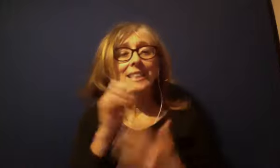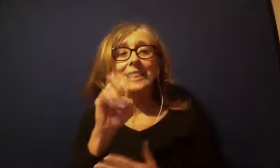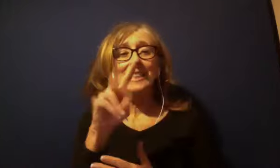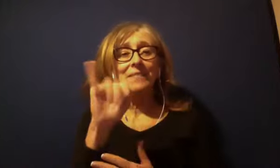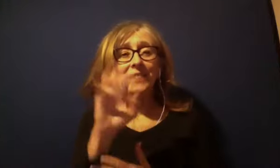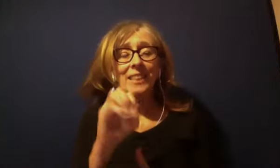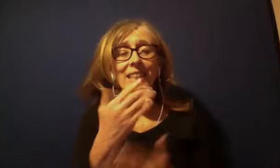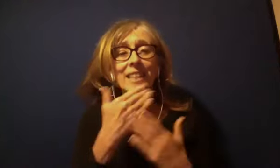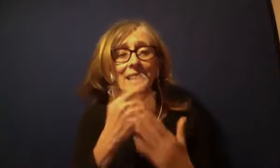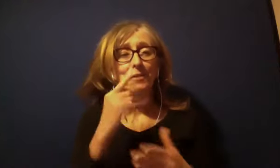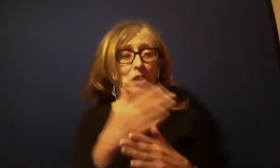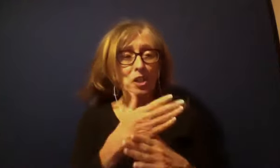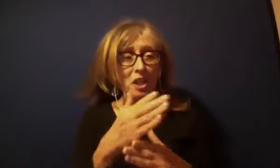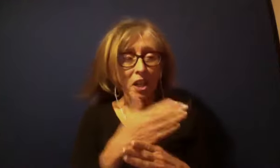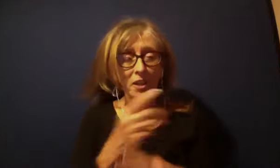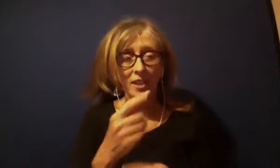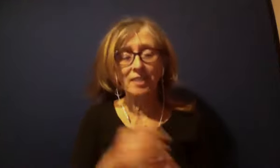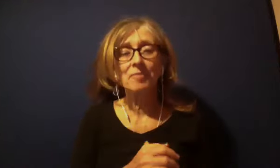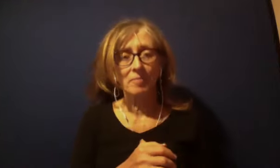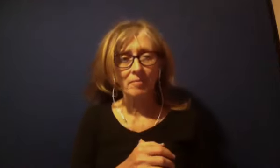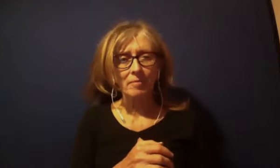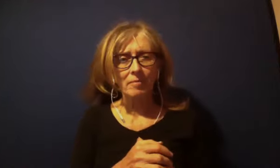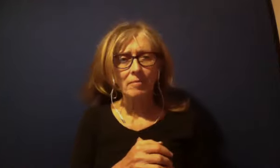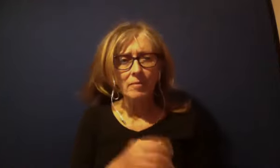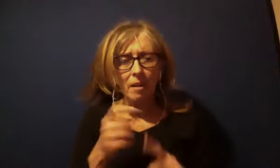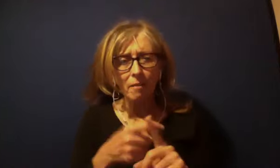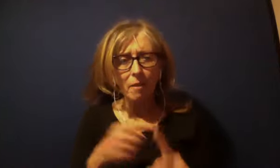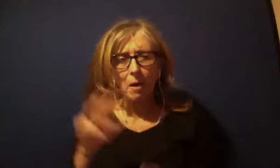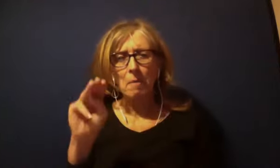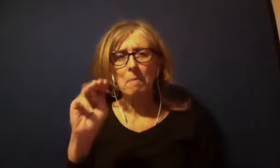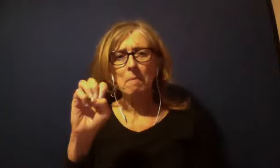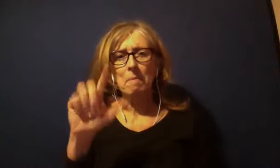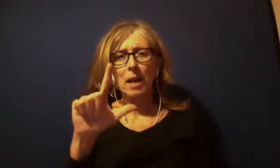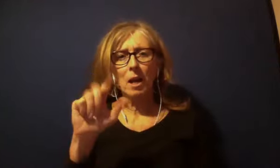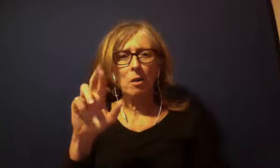Thanks for sharing from Melbourne. You are from Queensland, but you shared from Melbourne.